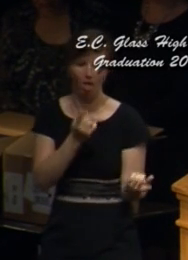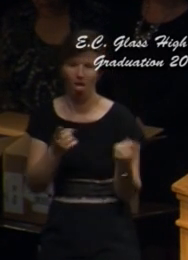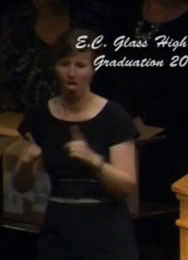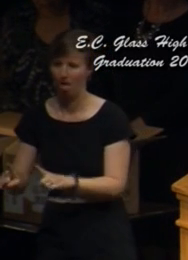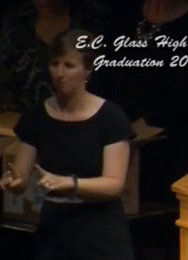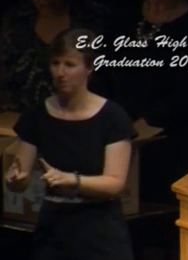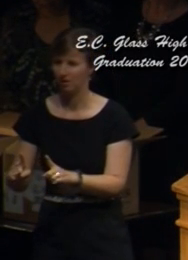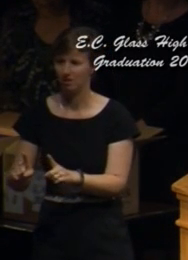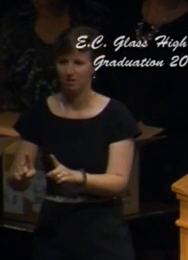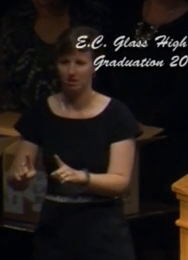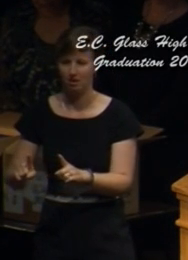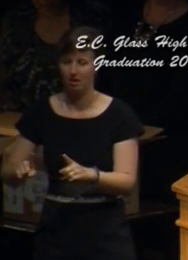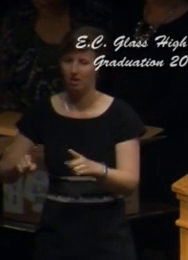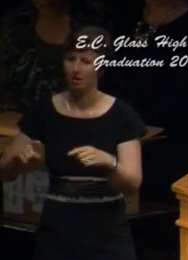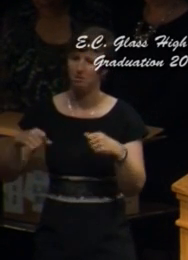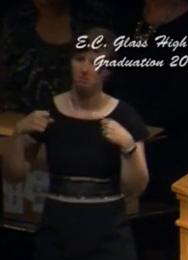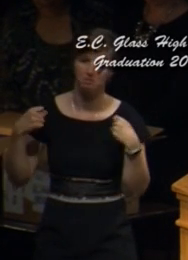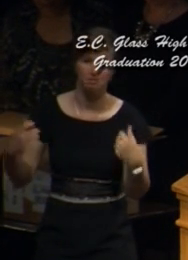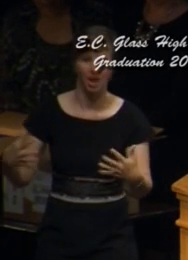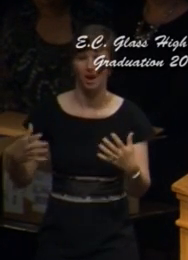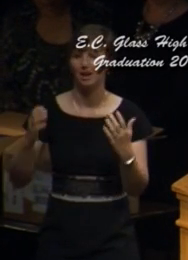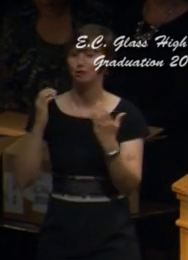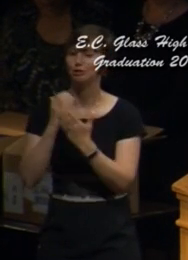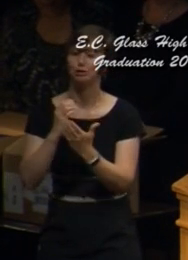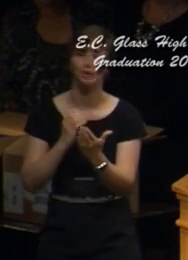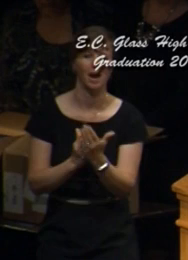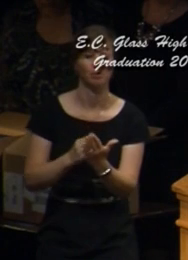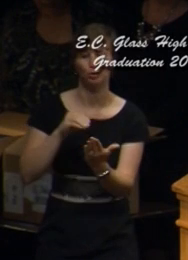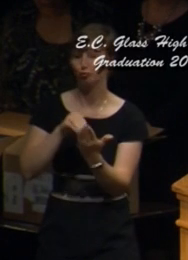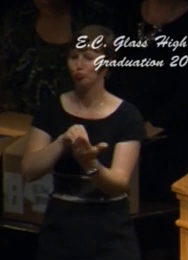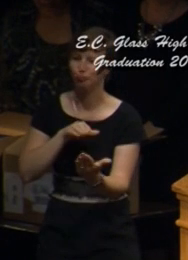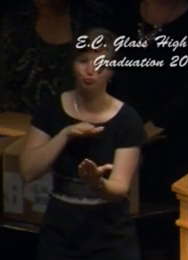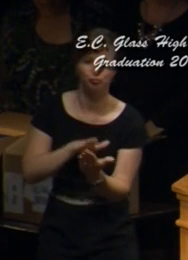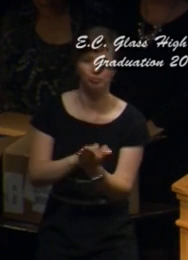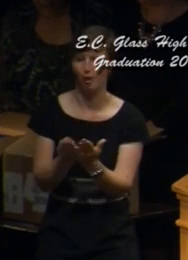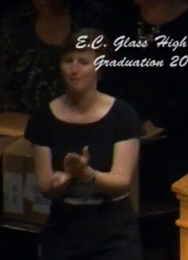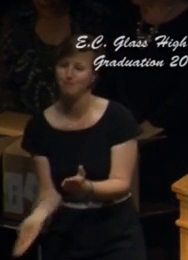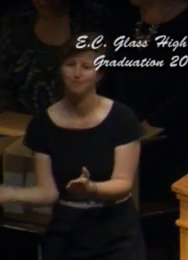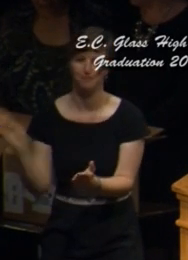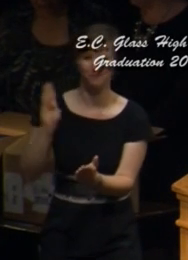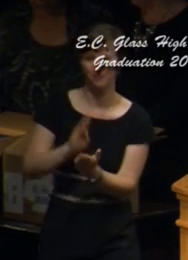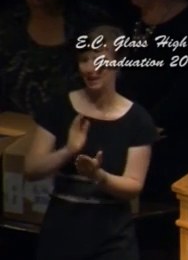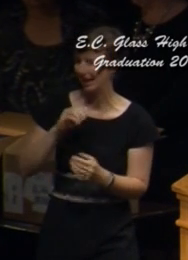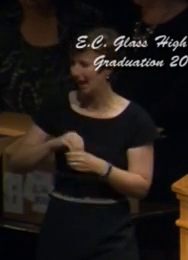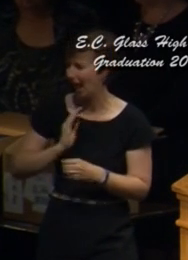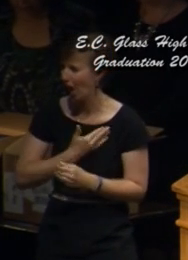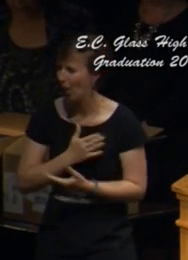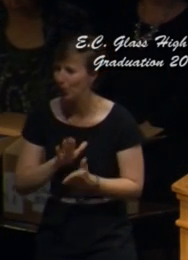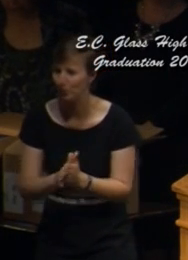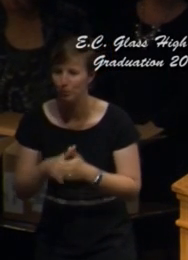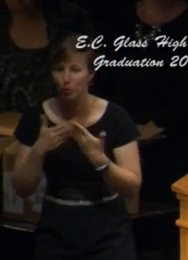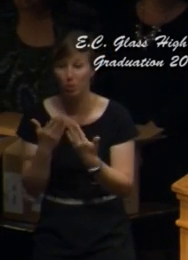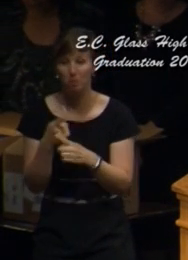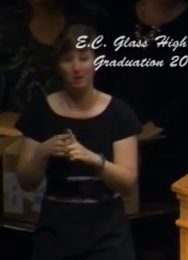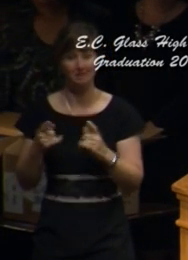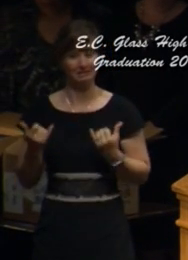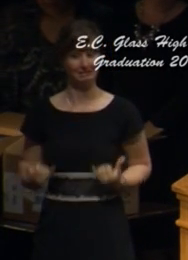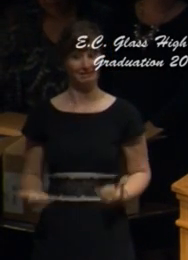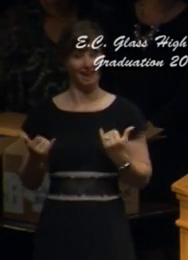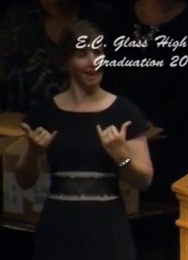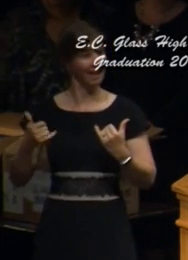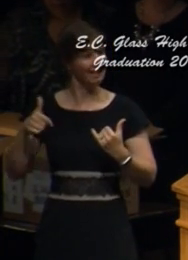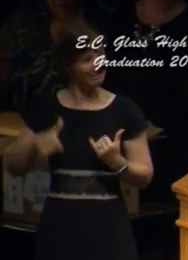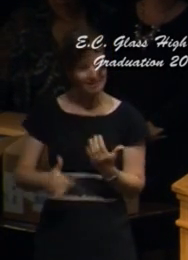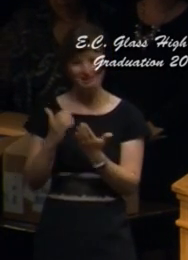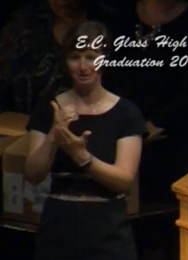today. Countless chapters have been written in each and every one of our stories, but today we share the same one.